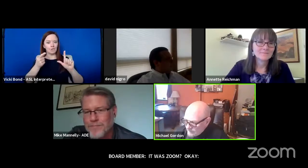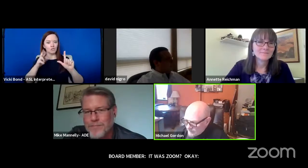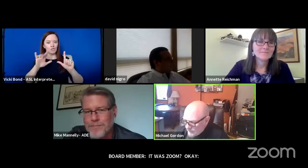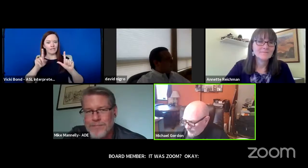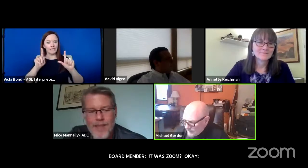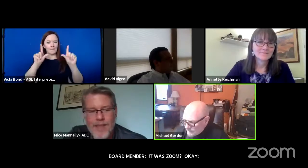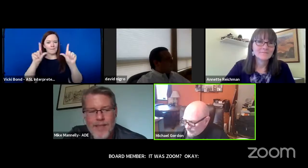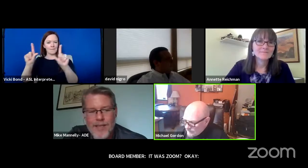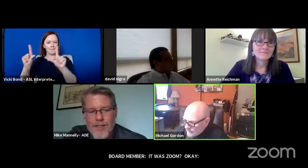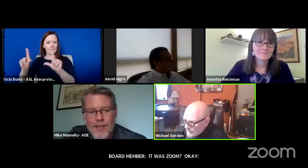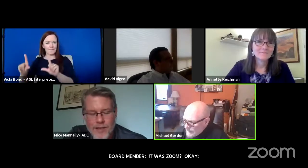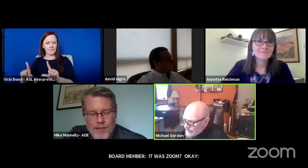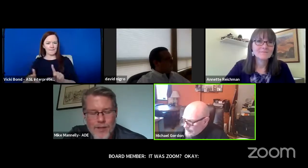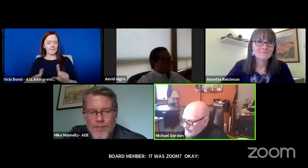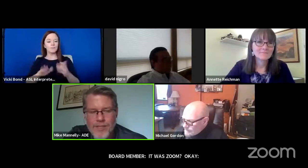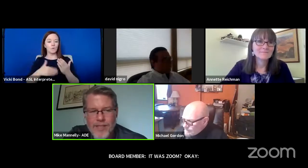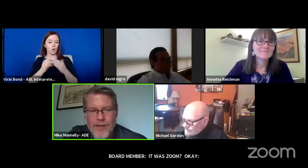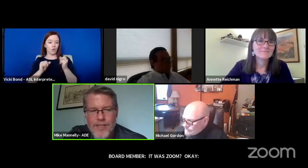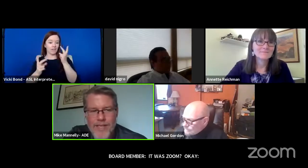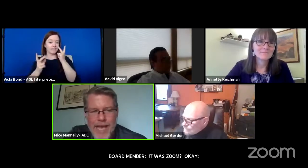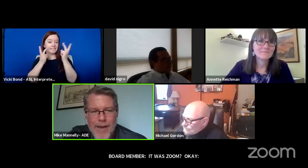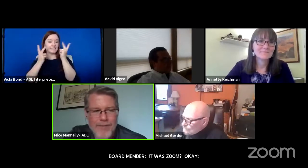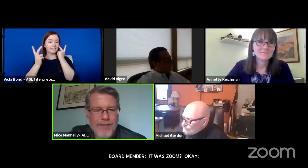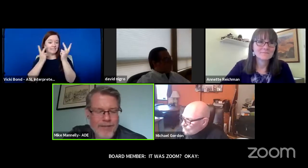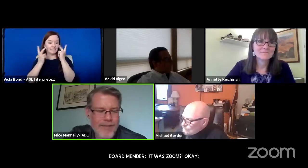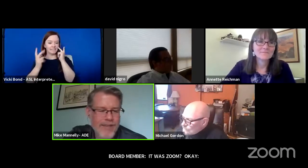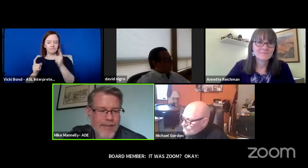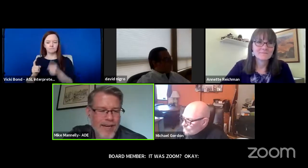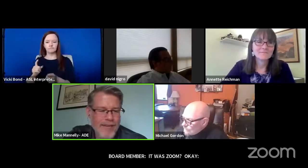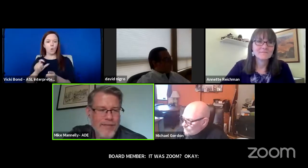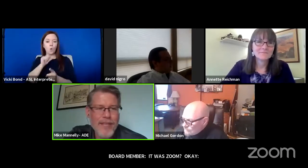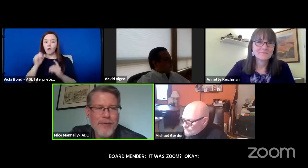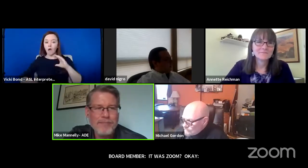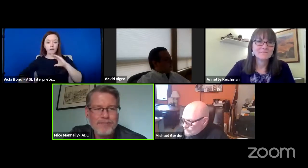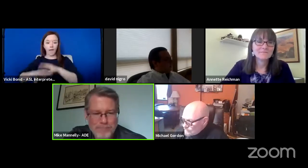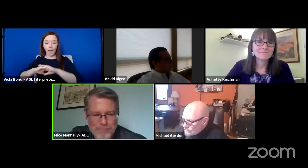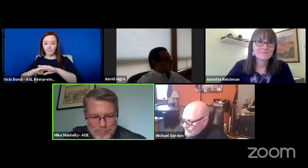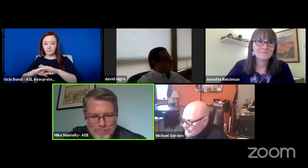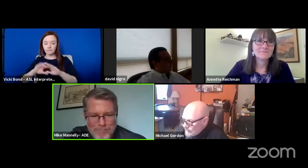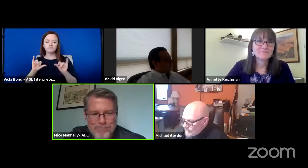It gives everybody access. So it wasn't capped. Got it.